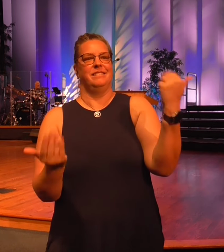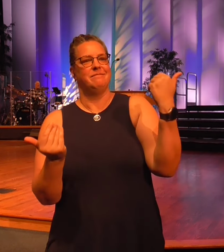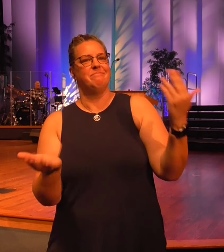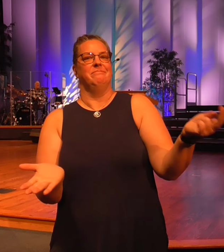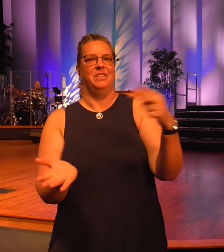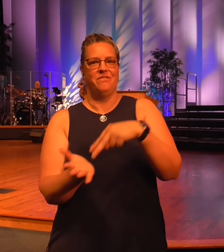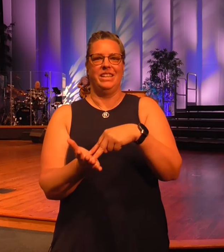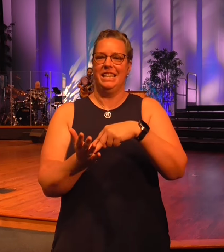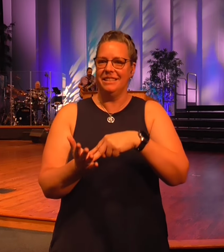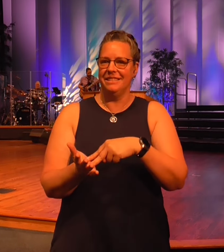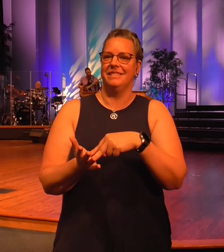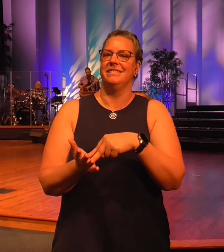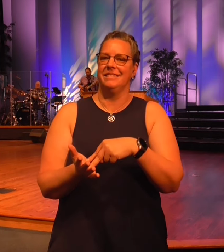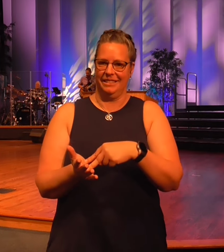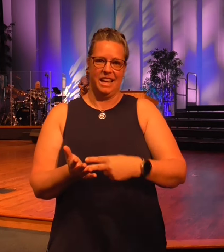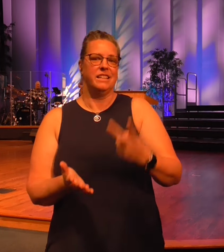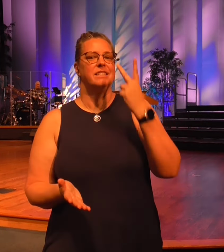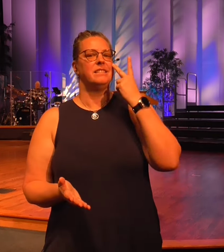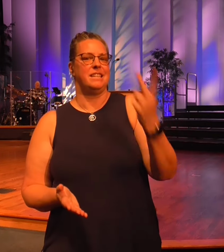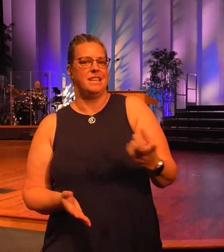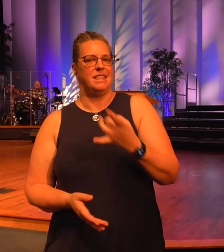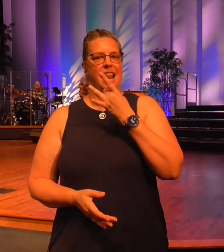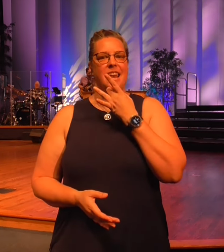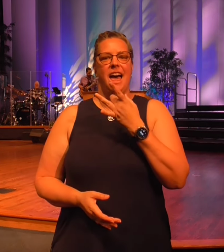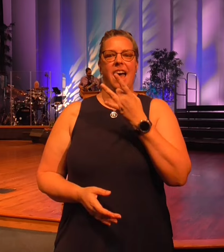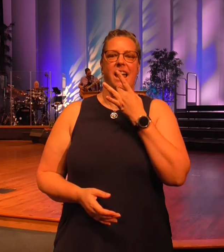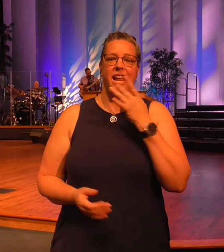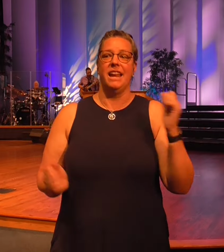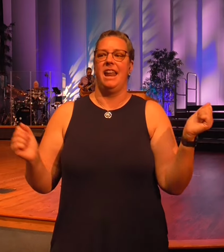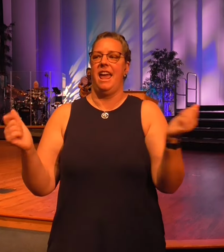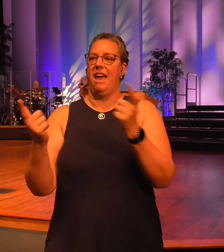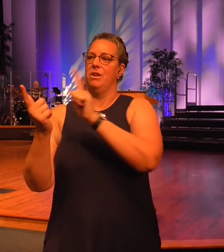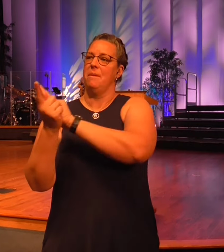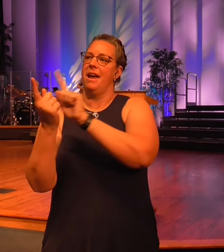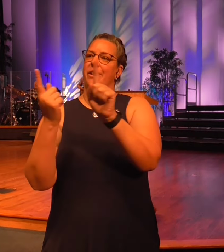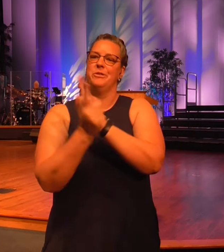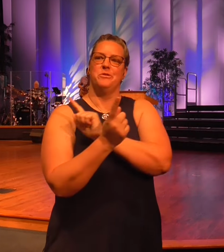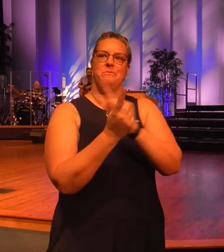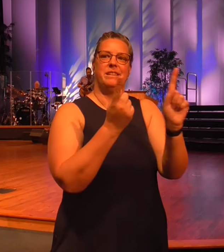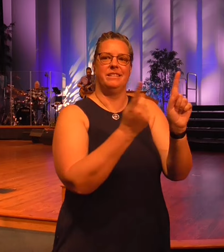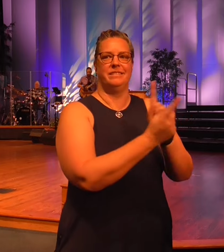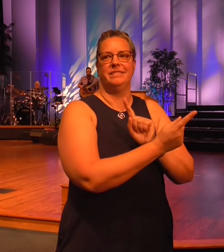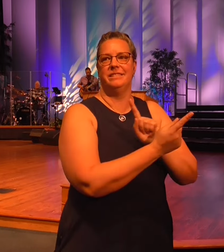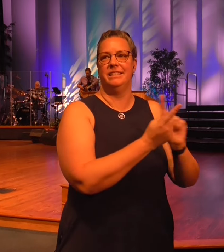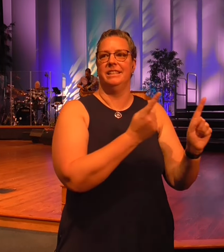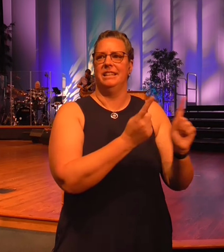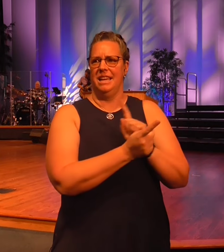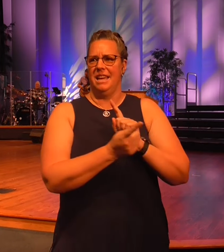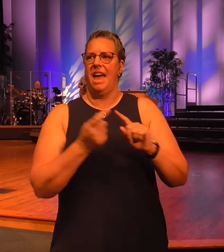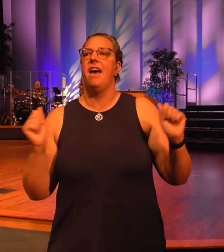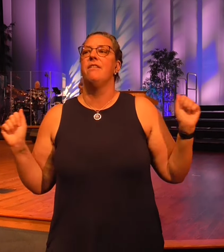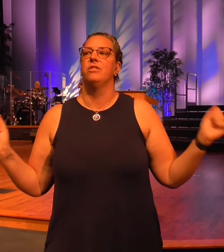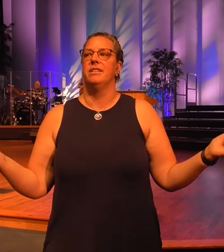get up on your feet. See the light in everybody you meet. Everybody,